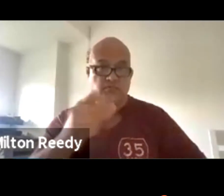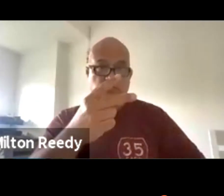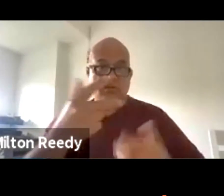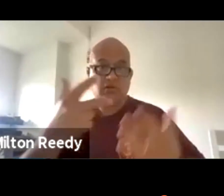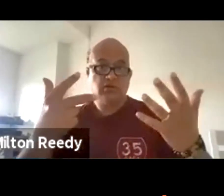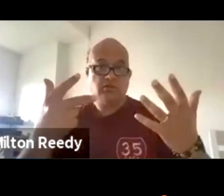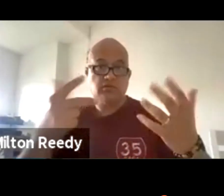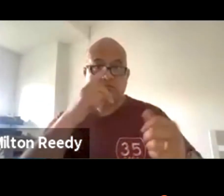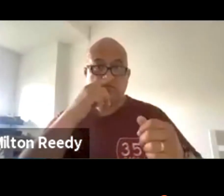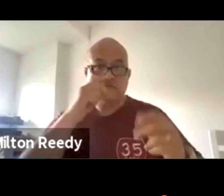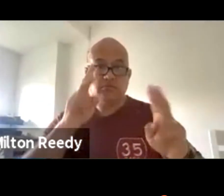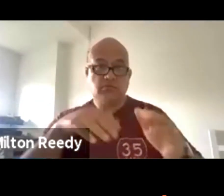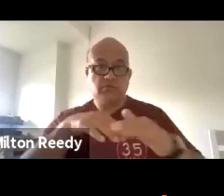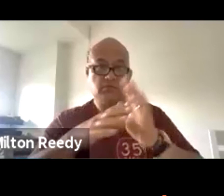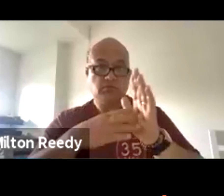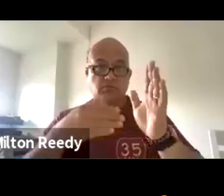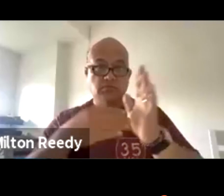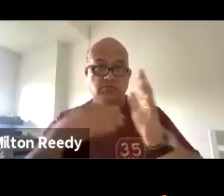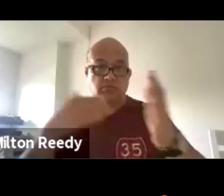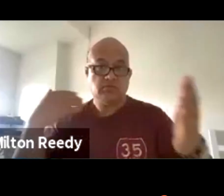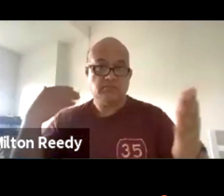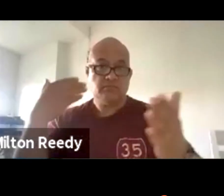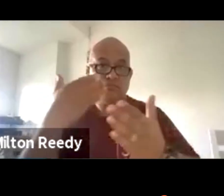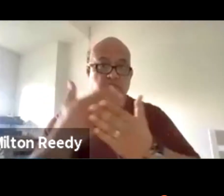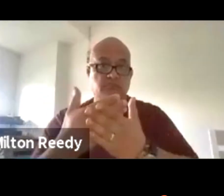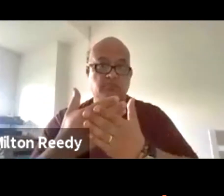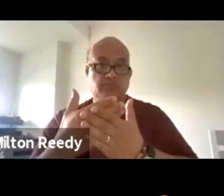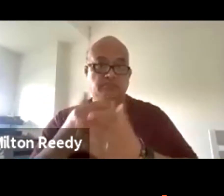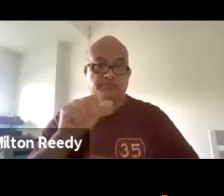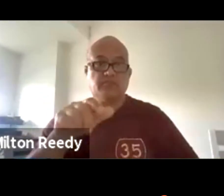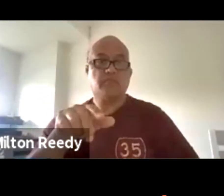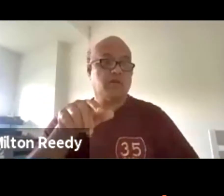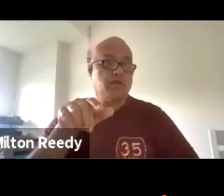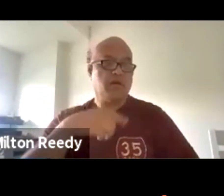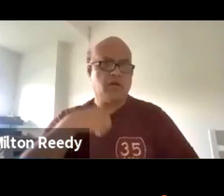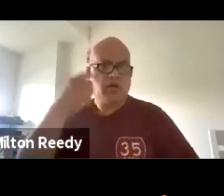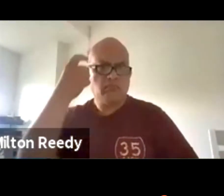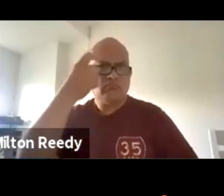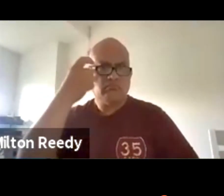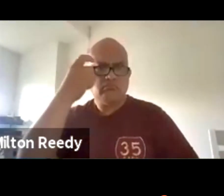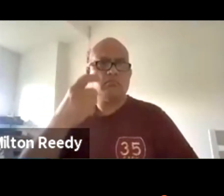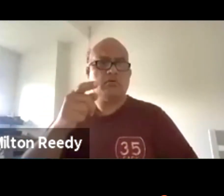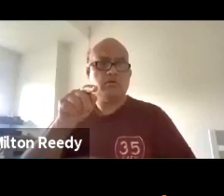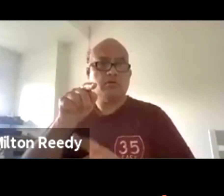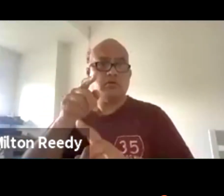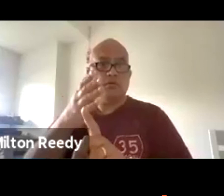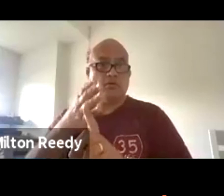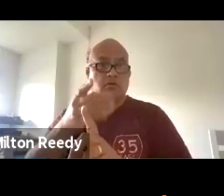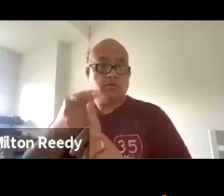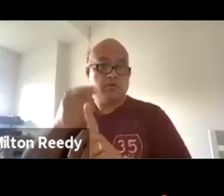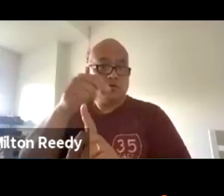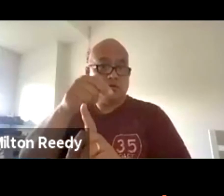So far, is there 28 people that have passed away in New Zealand so far due to COVID? I'm